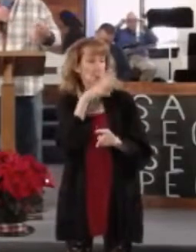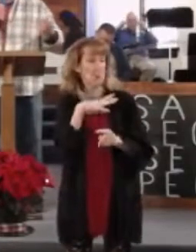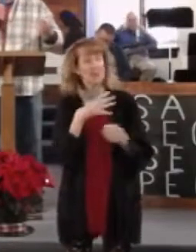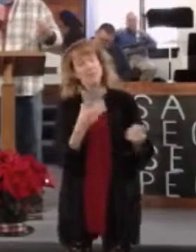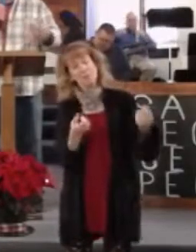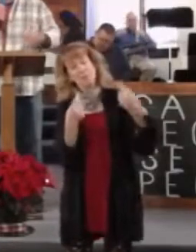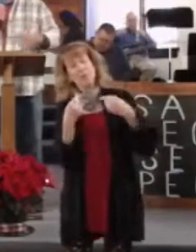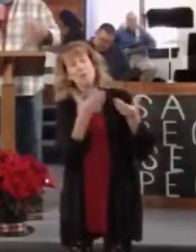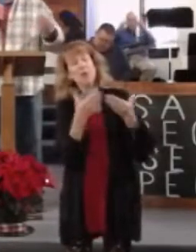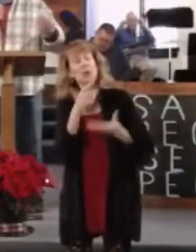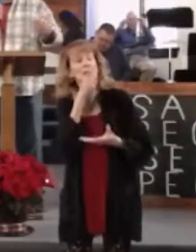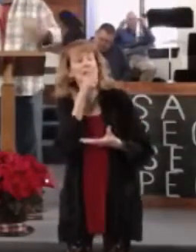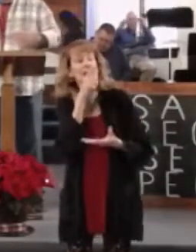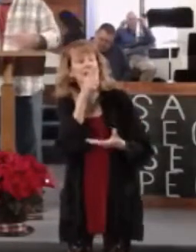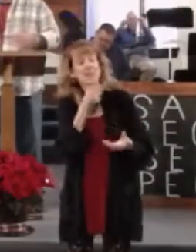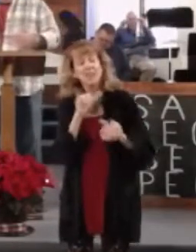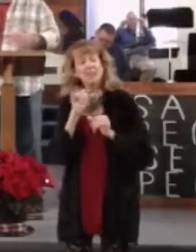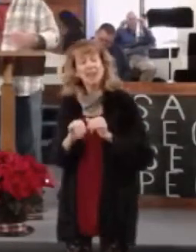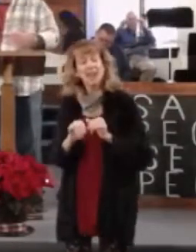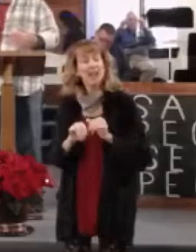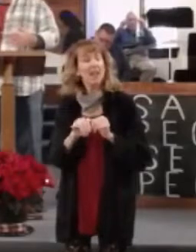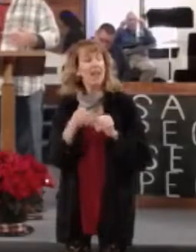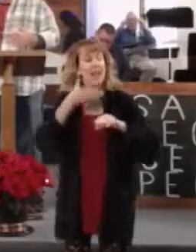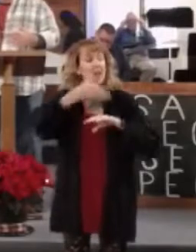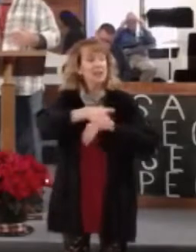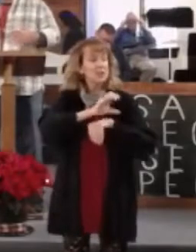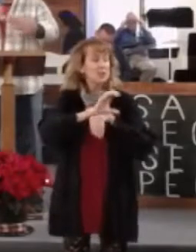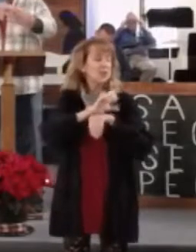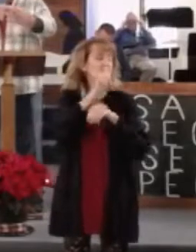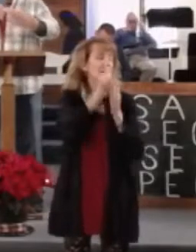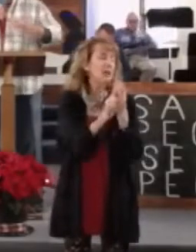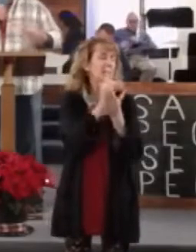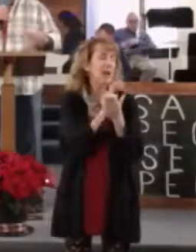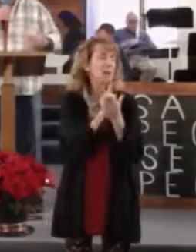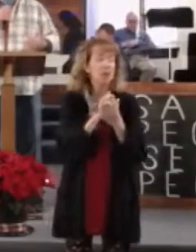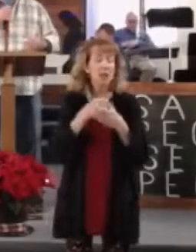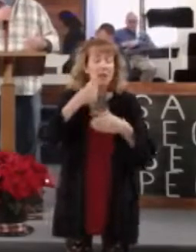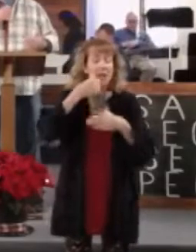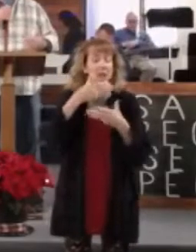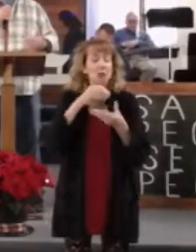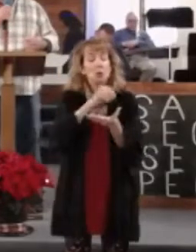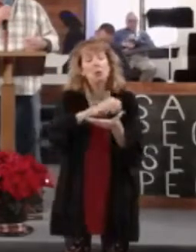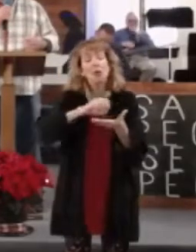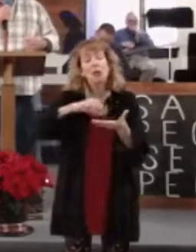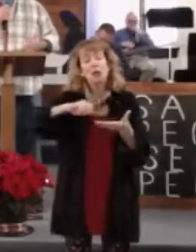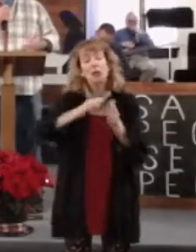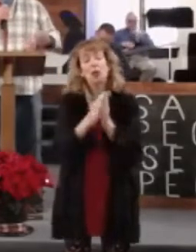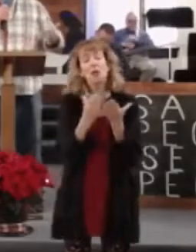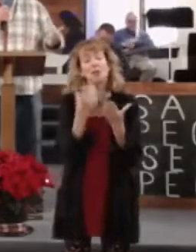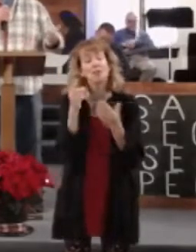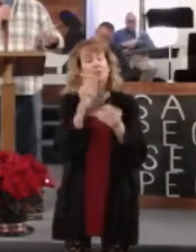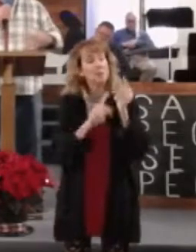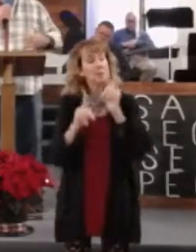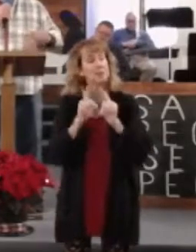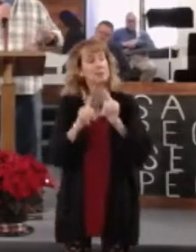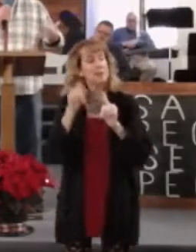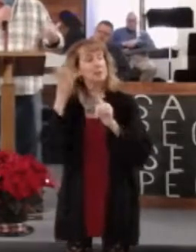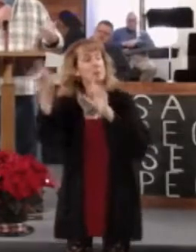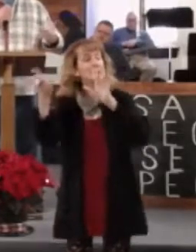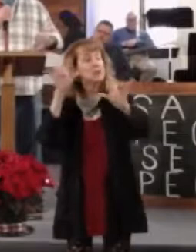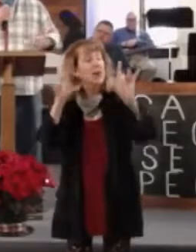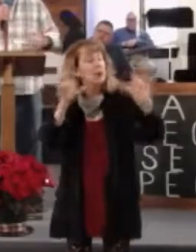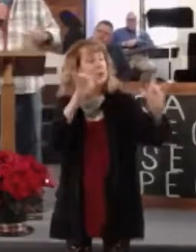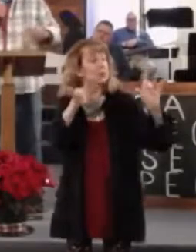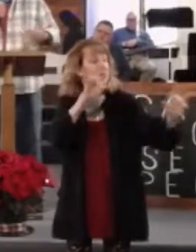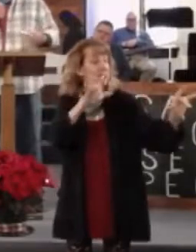lunch and bring something to drink. Hang out after church for an hour or so, make cards out to people that we need to reach out to, that you want to